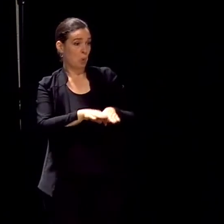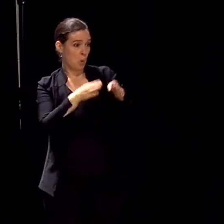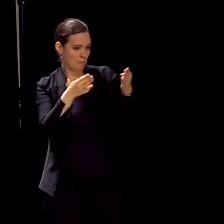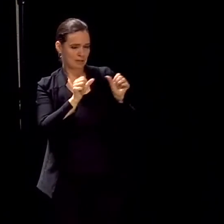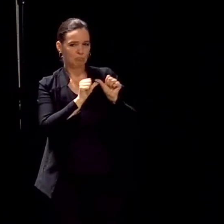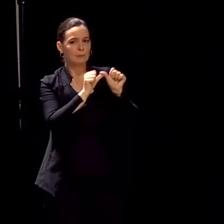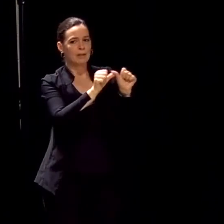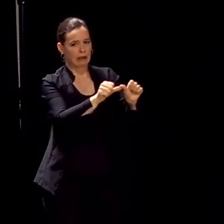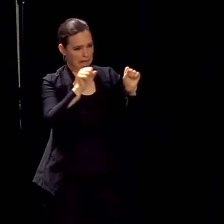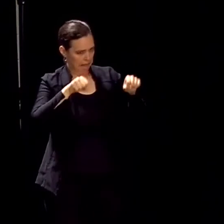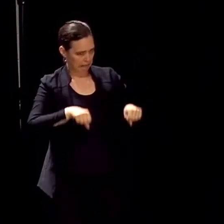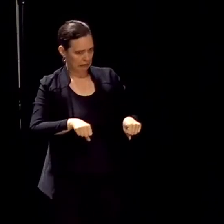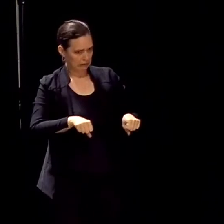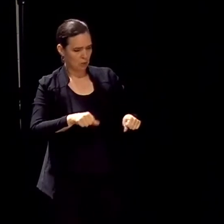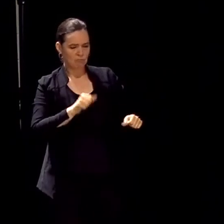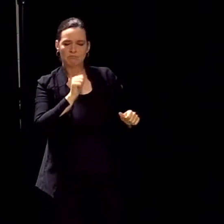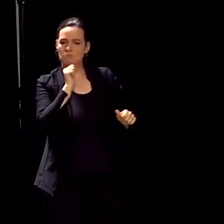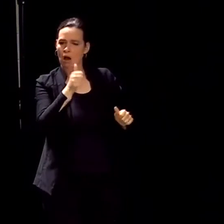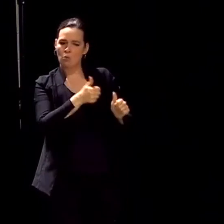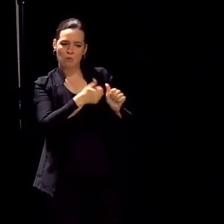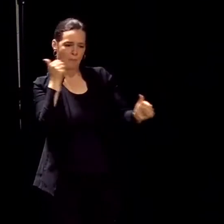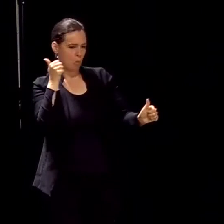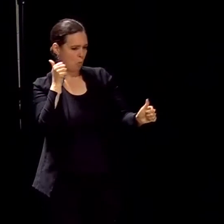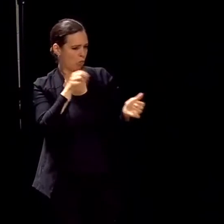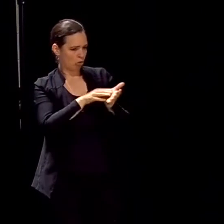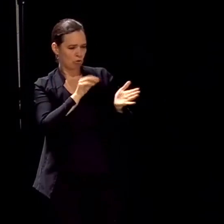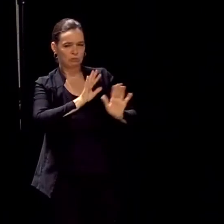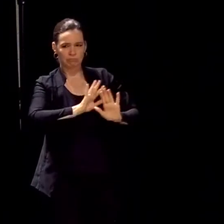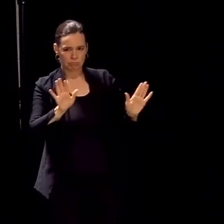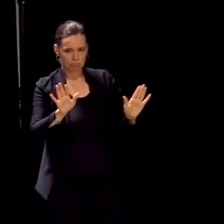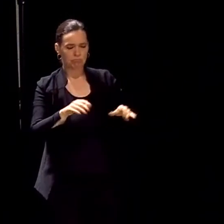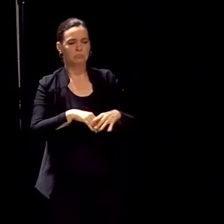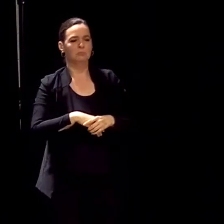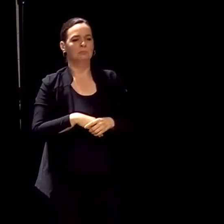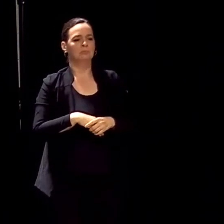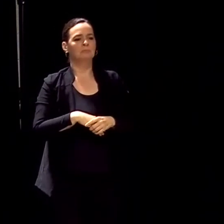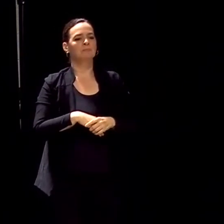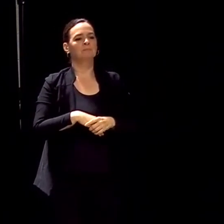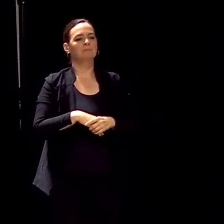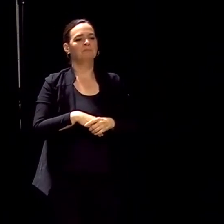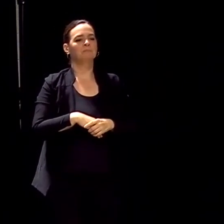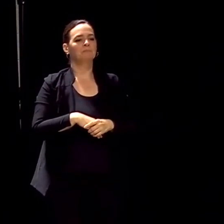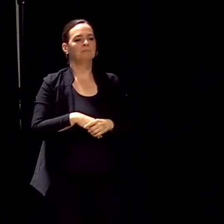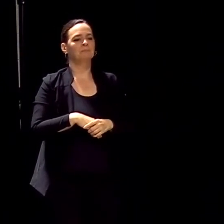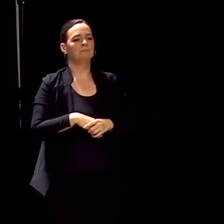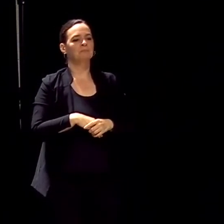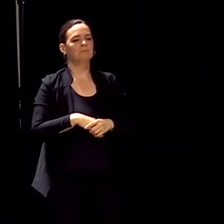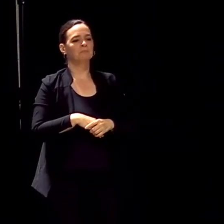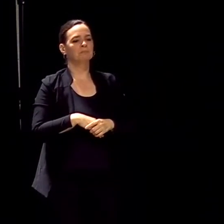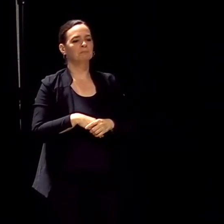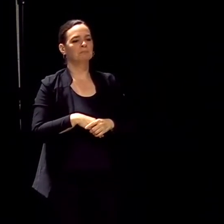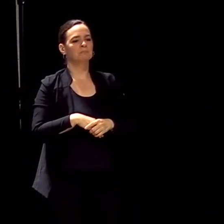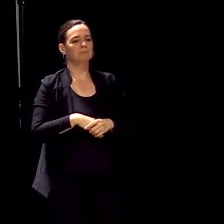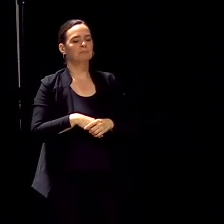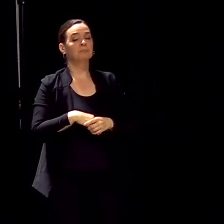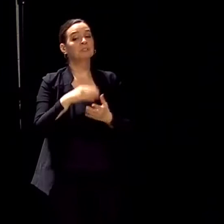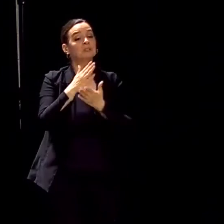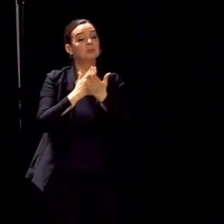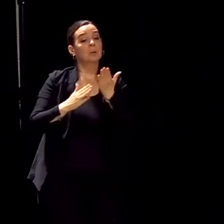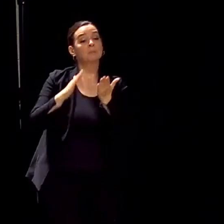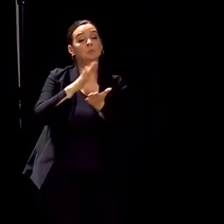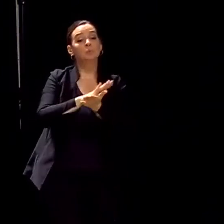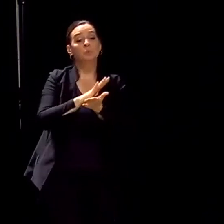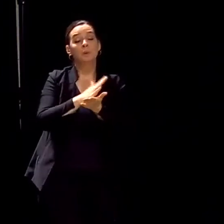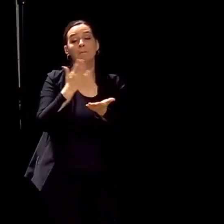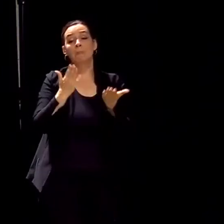schools just go remote tomorrow or Wednesday. They might go the rest of the week in person if they can't do the testing. I